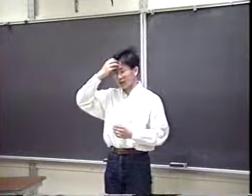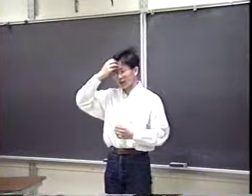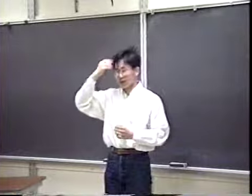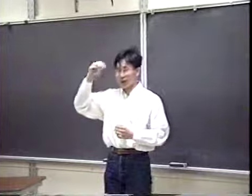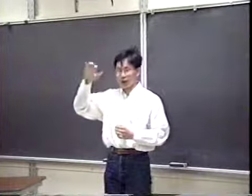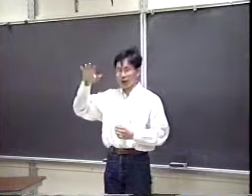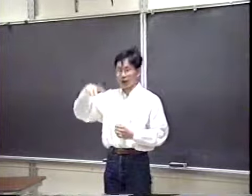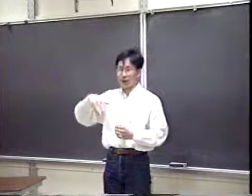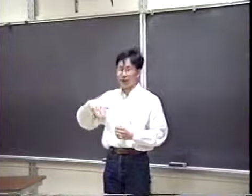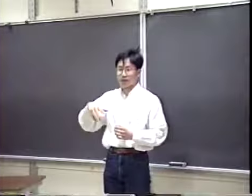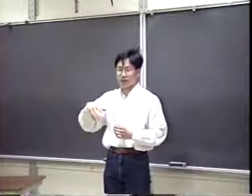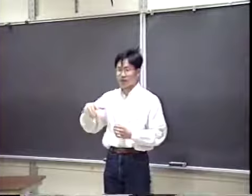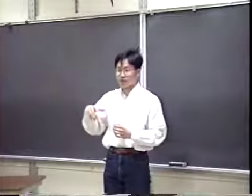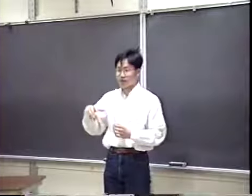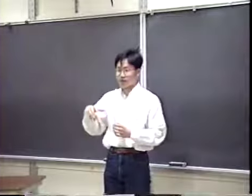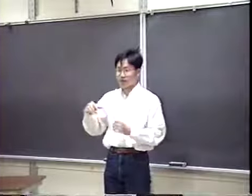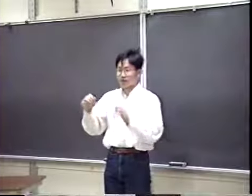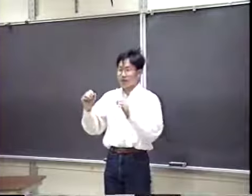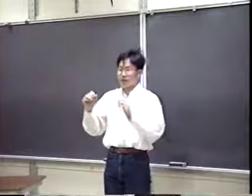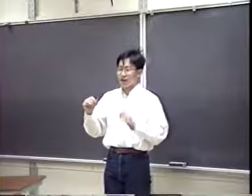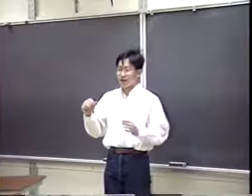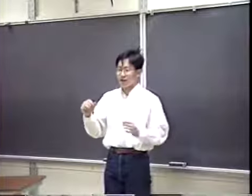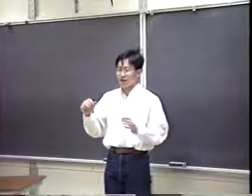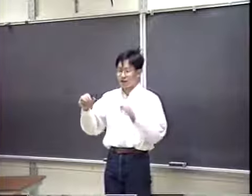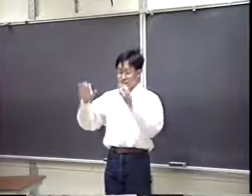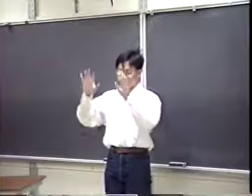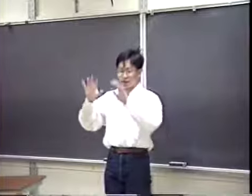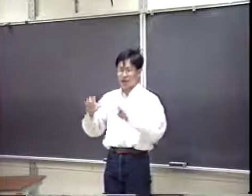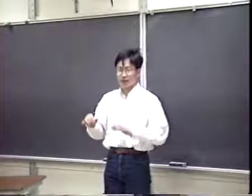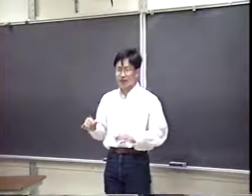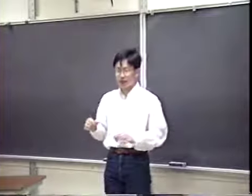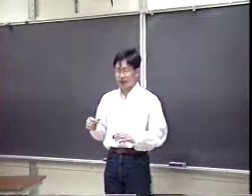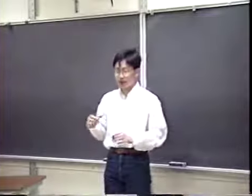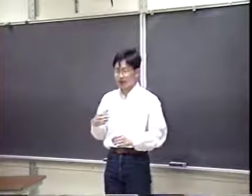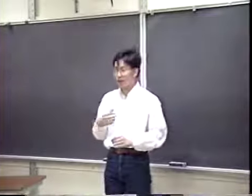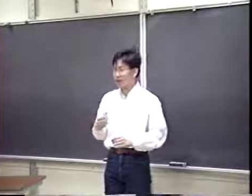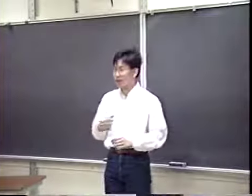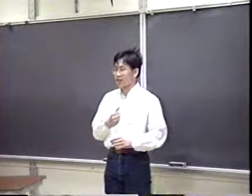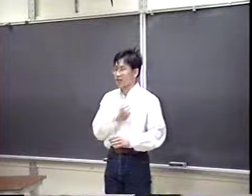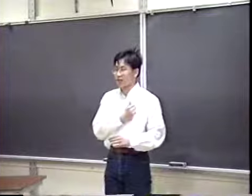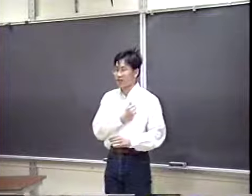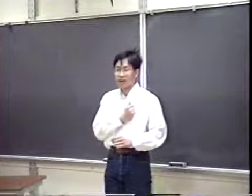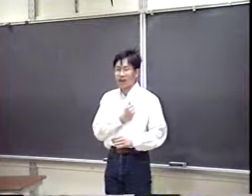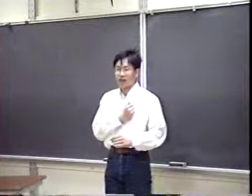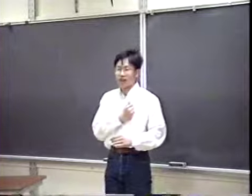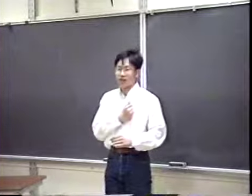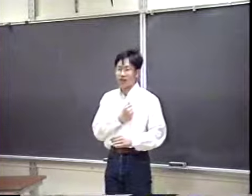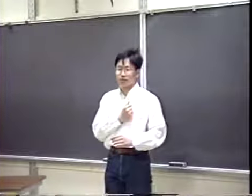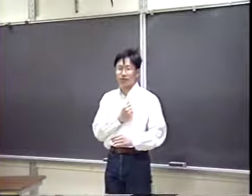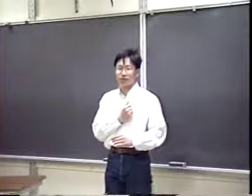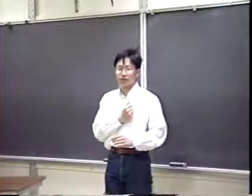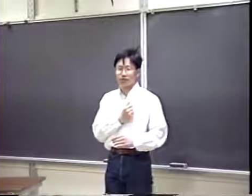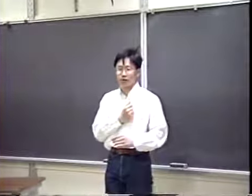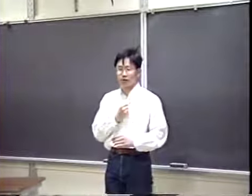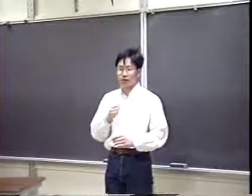is a long time ago in China. In winters, a boy's mother is sick, and the doctors told the